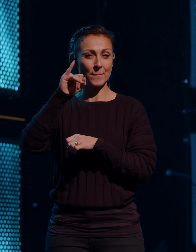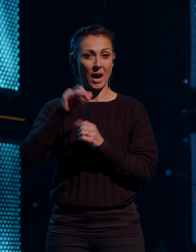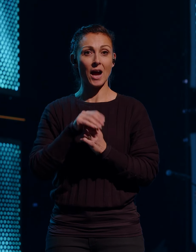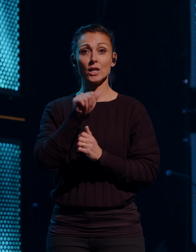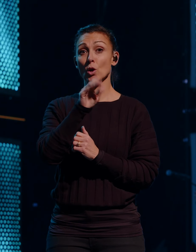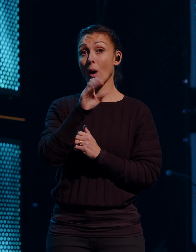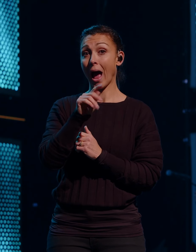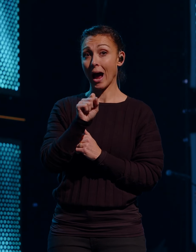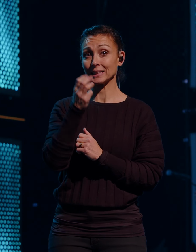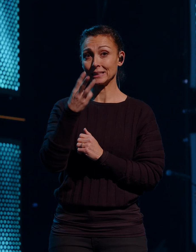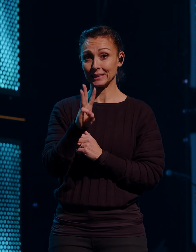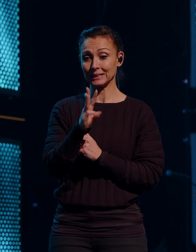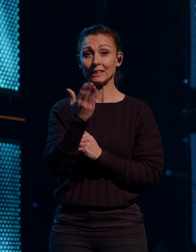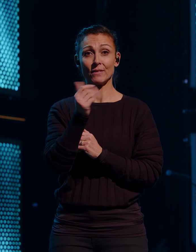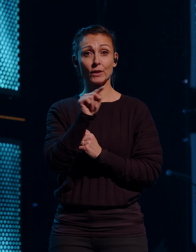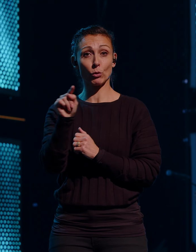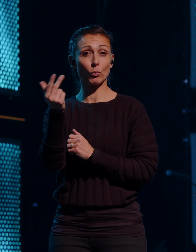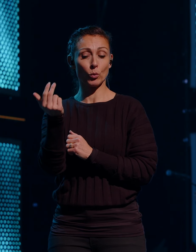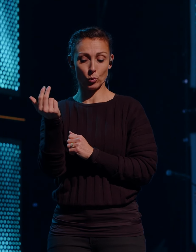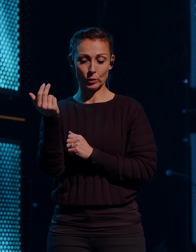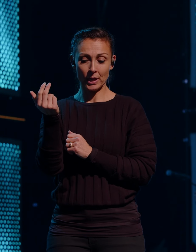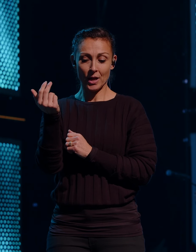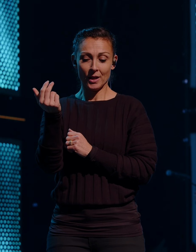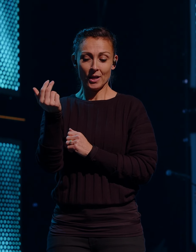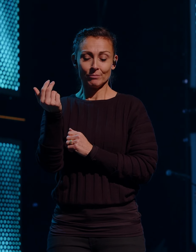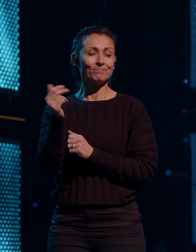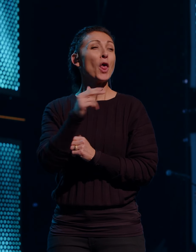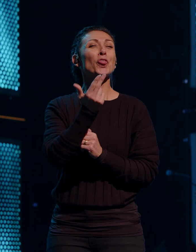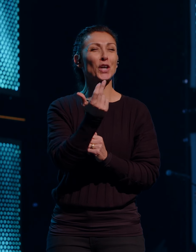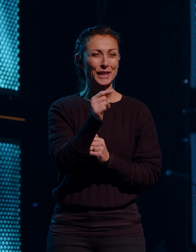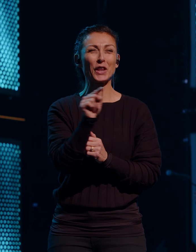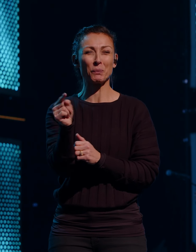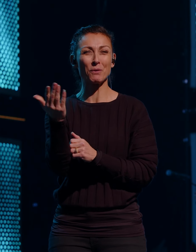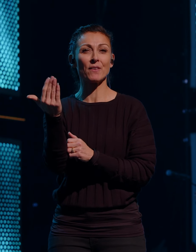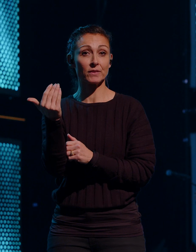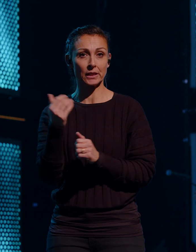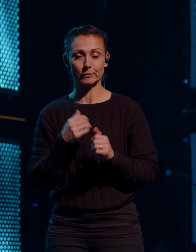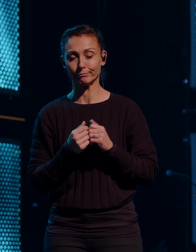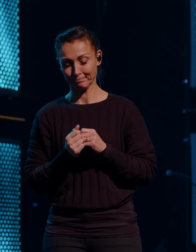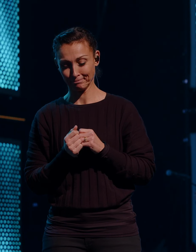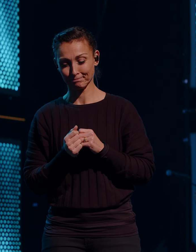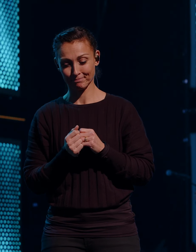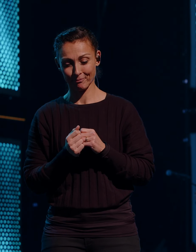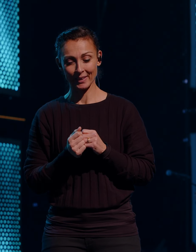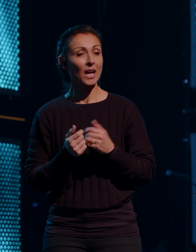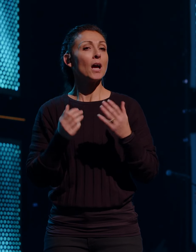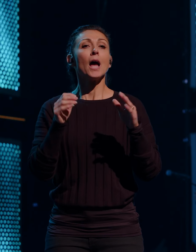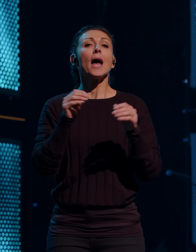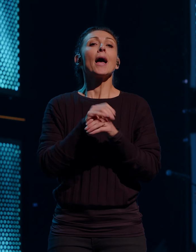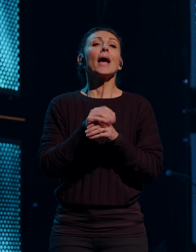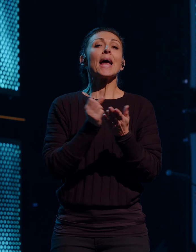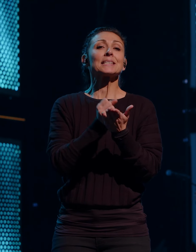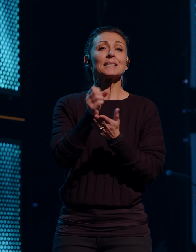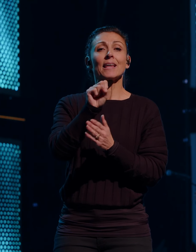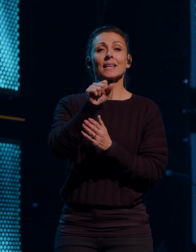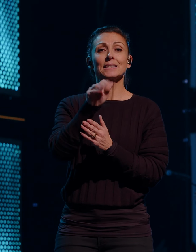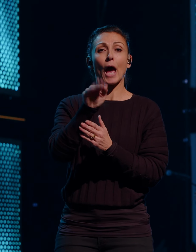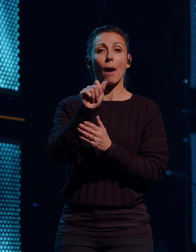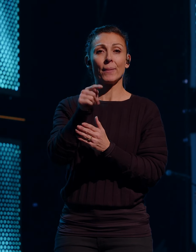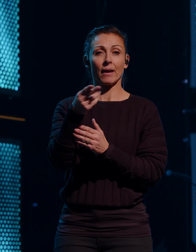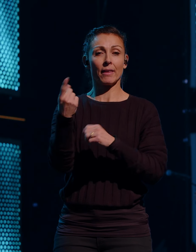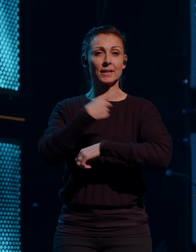through 15, they're already in Philippi, and it says, "And on the Sabbath day, we went outside the gate to the